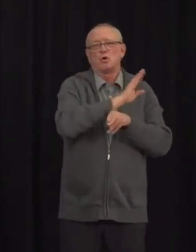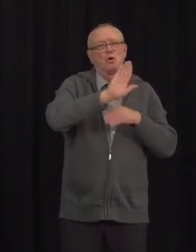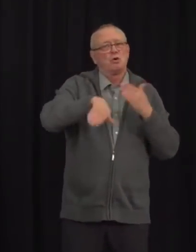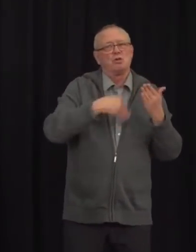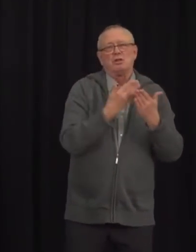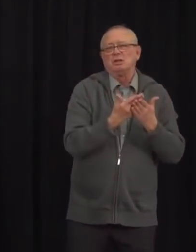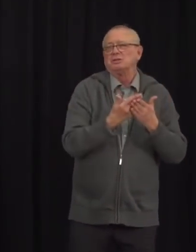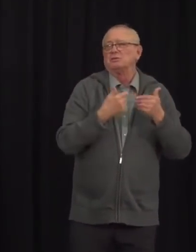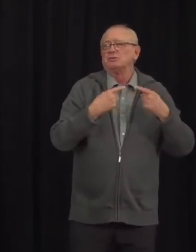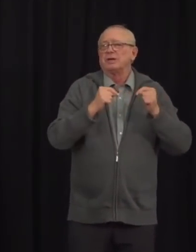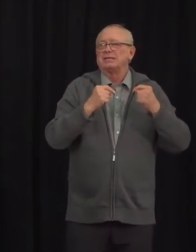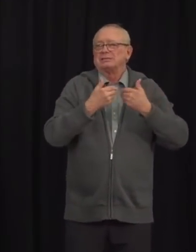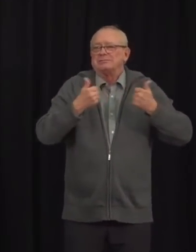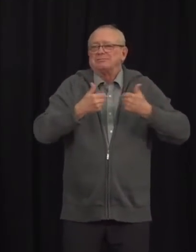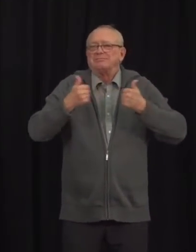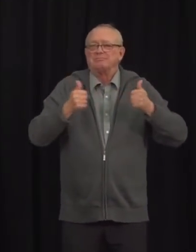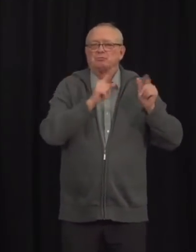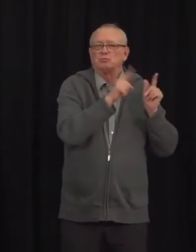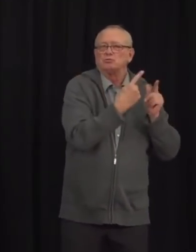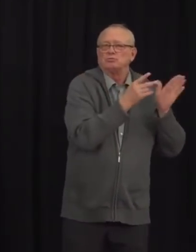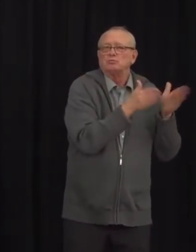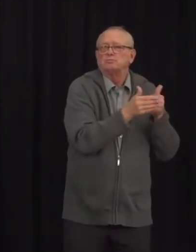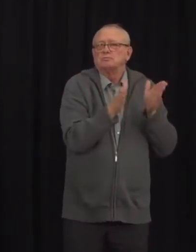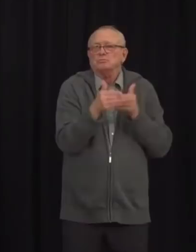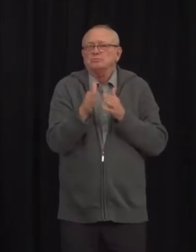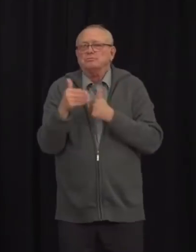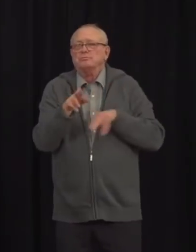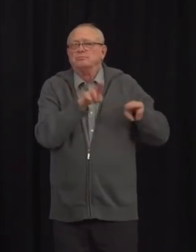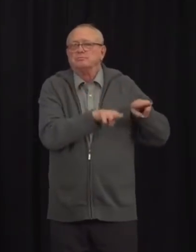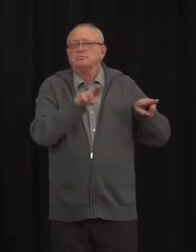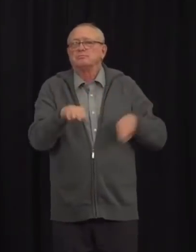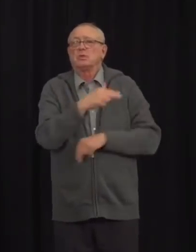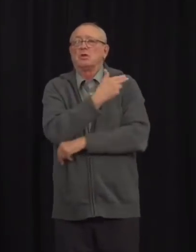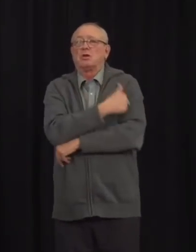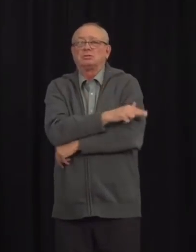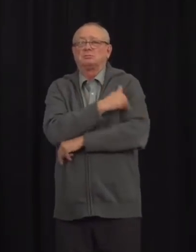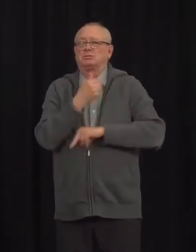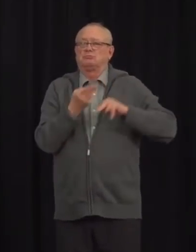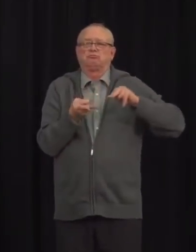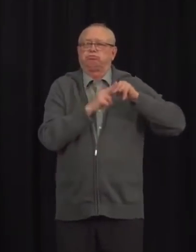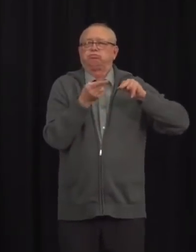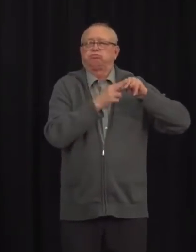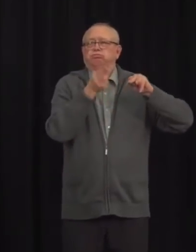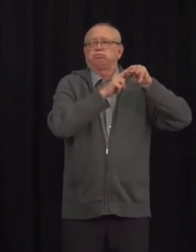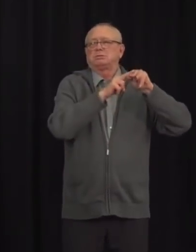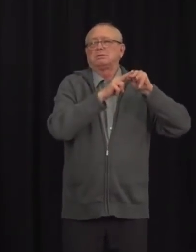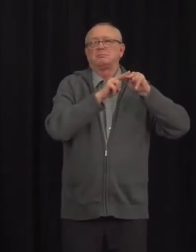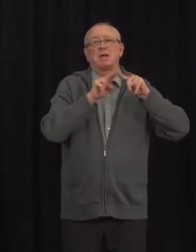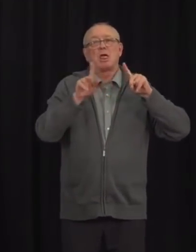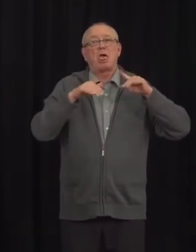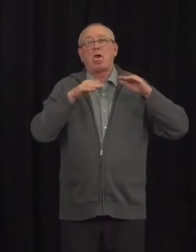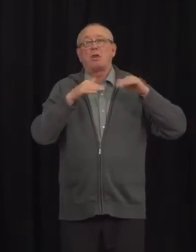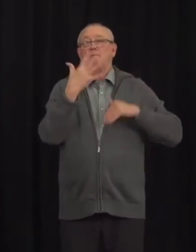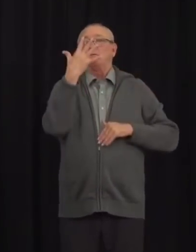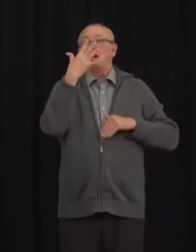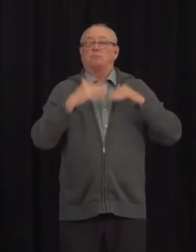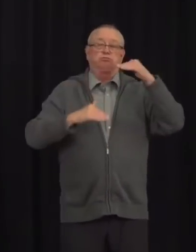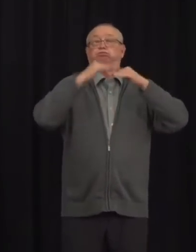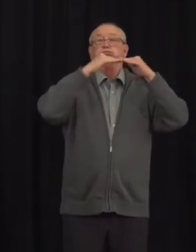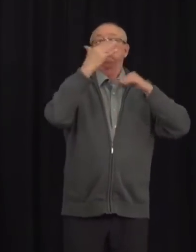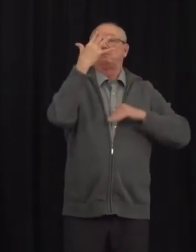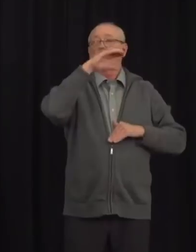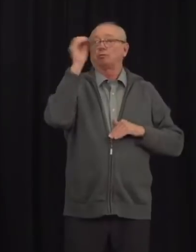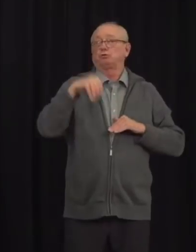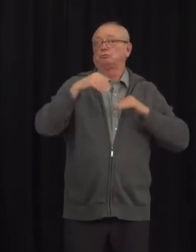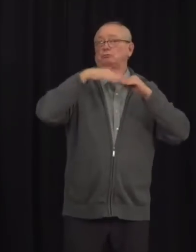The trigger of COVID hospitalization growth that we have been watching is not above 5%. However,